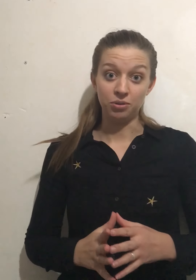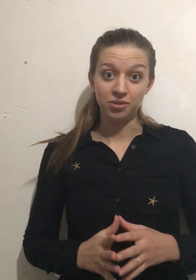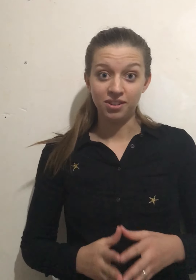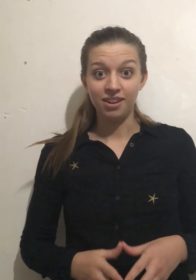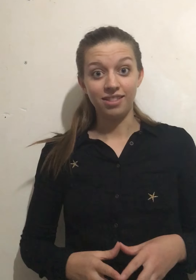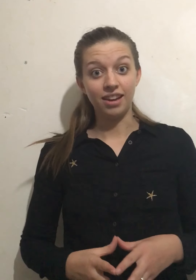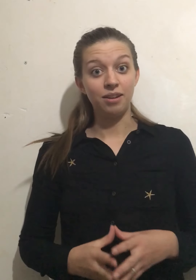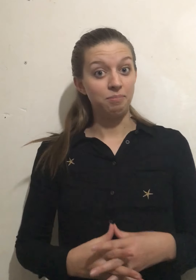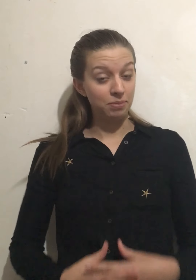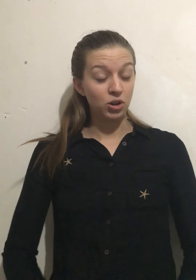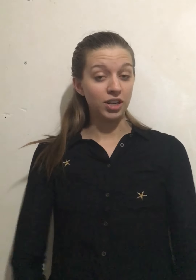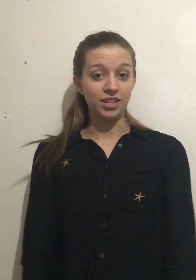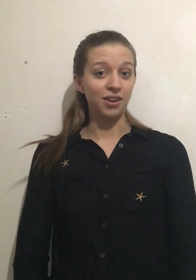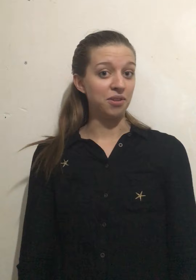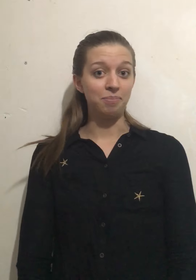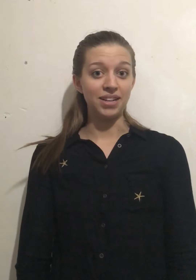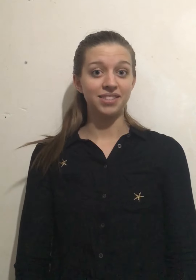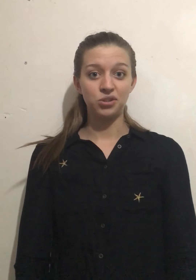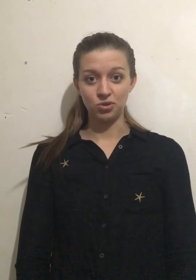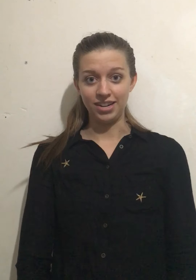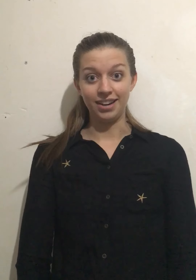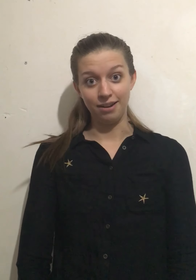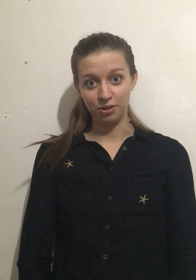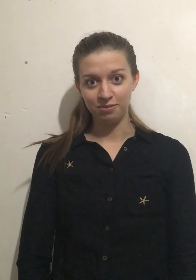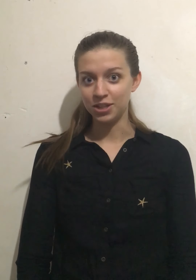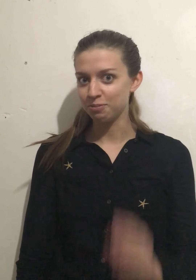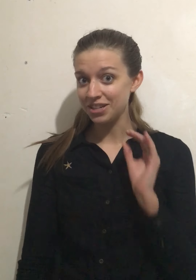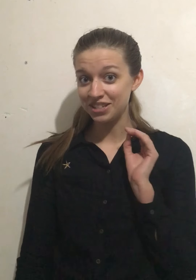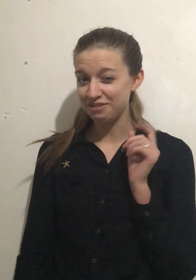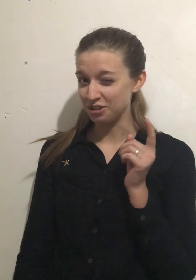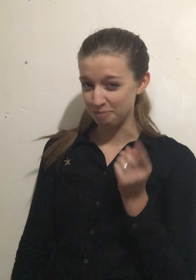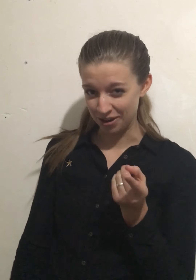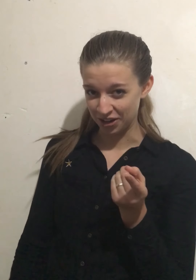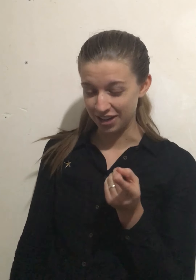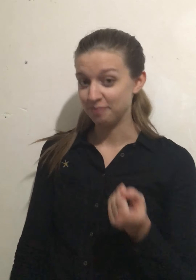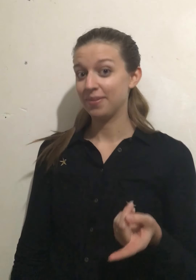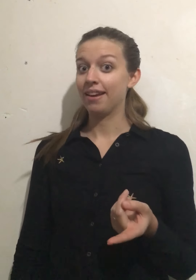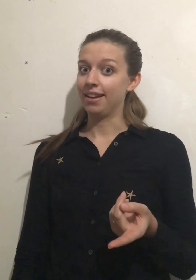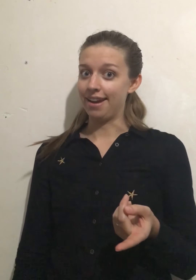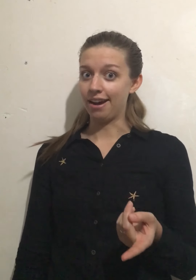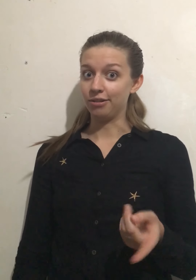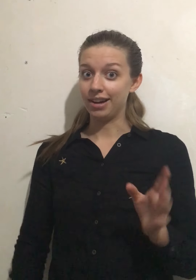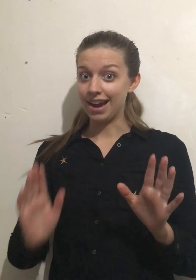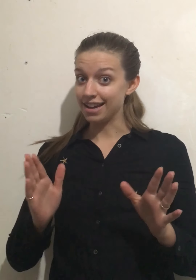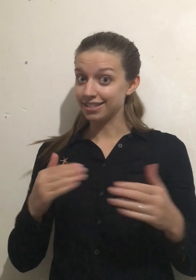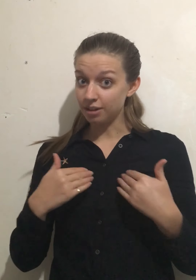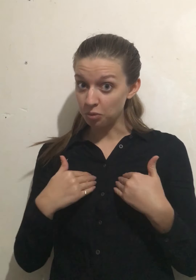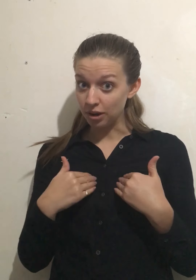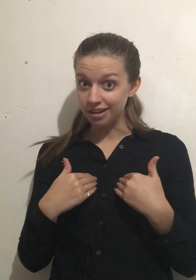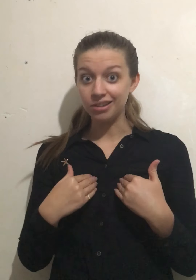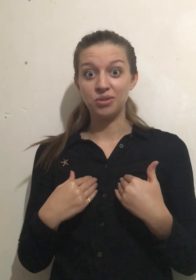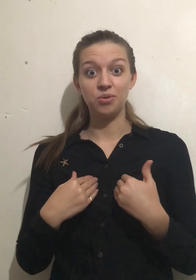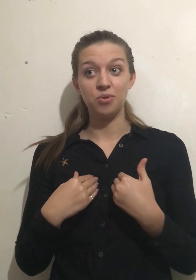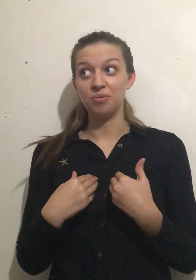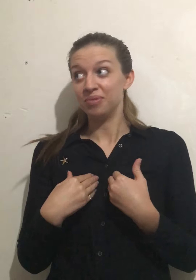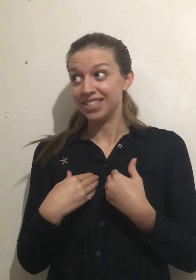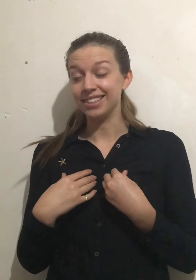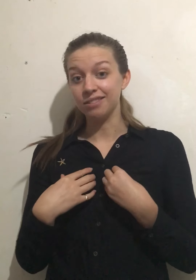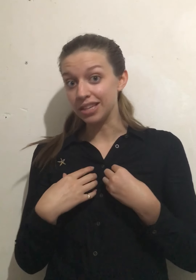knows that cookies are the best treat ever, especially if you're American. Now, as someone who isn't living in